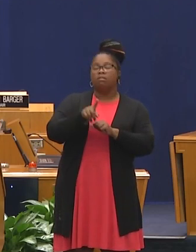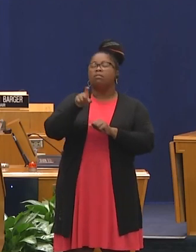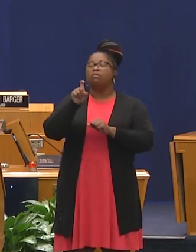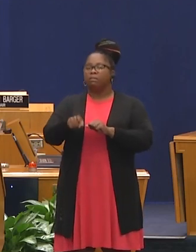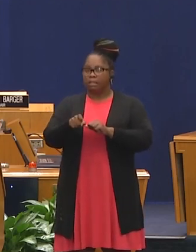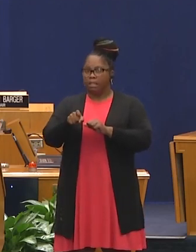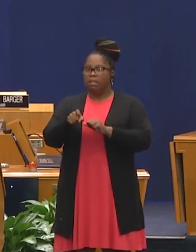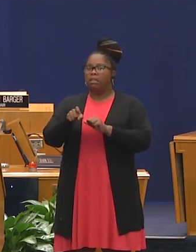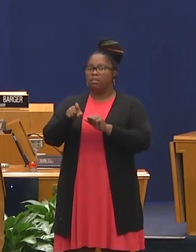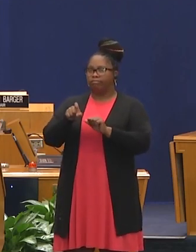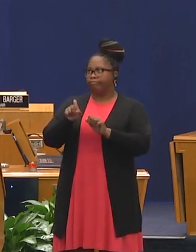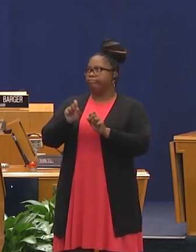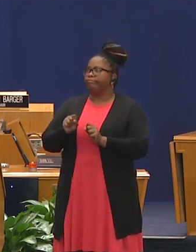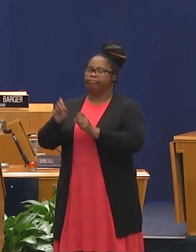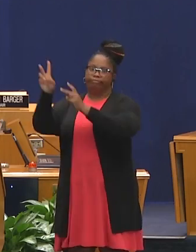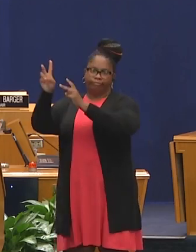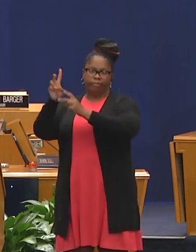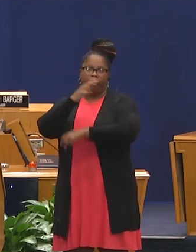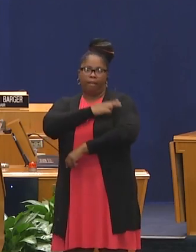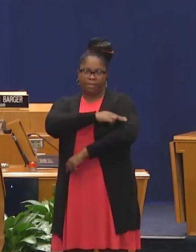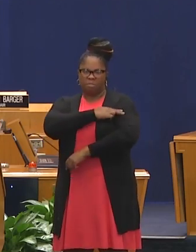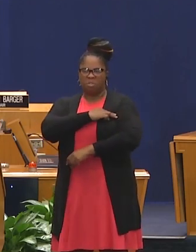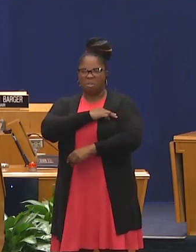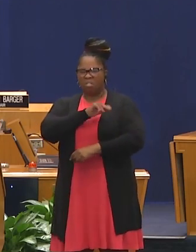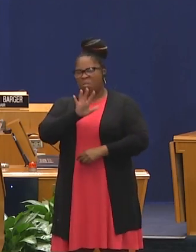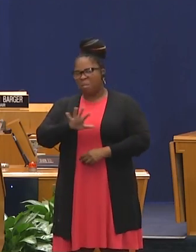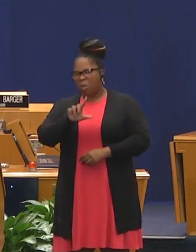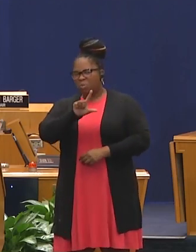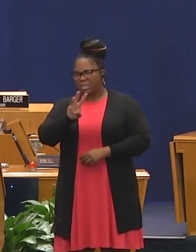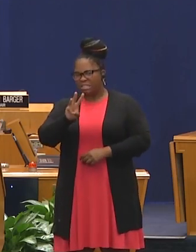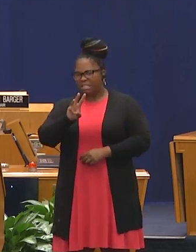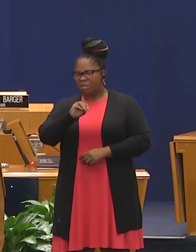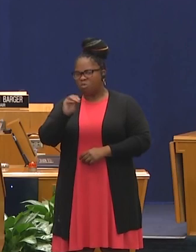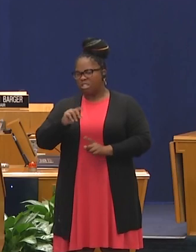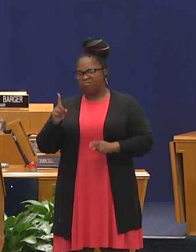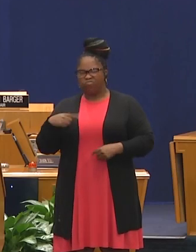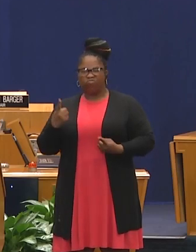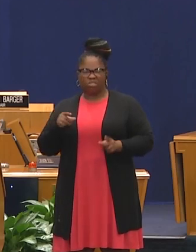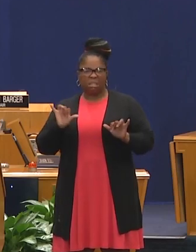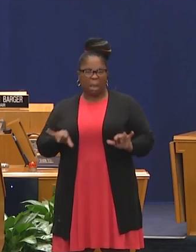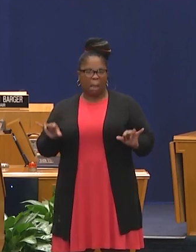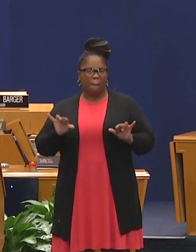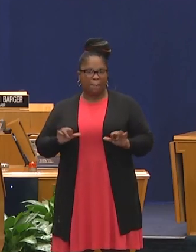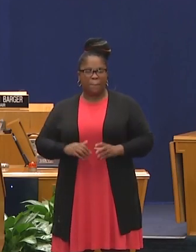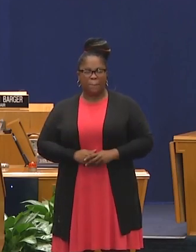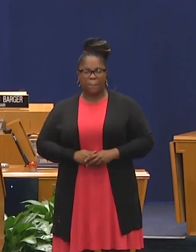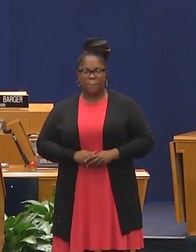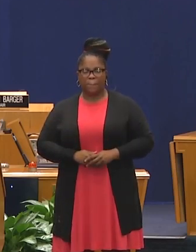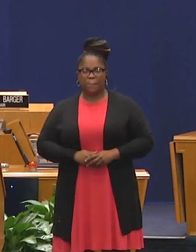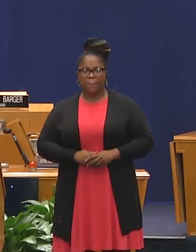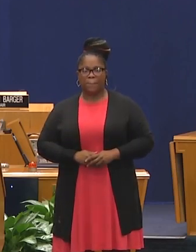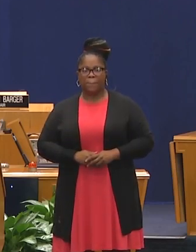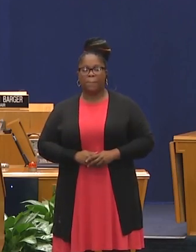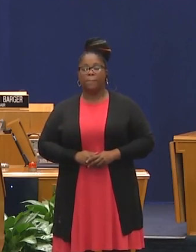be hospitalized. This remains around 26% of all of our positive cases. For